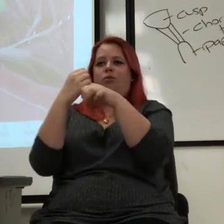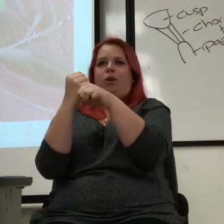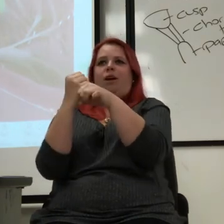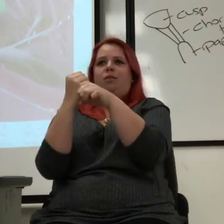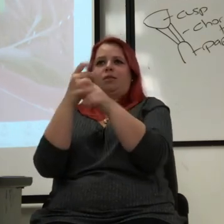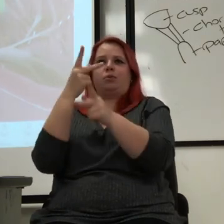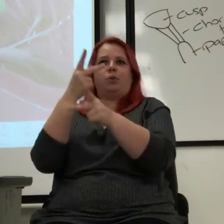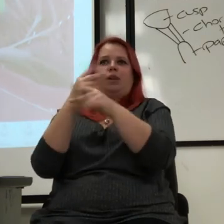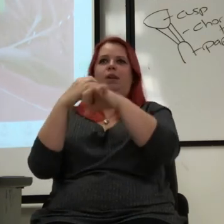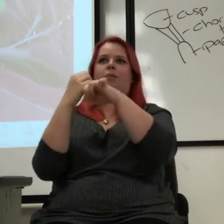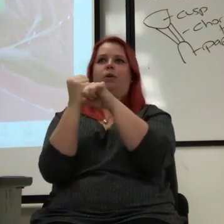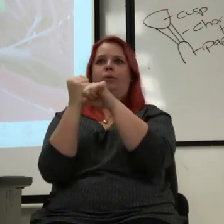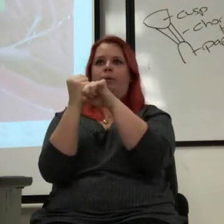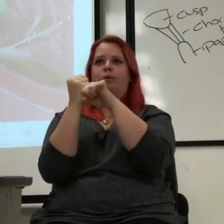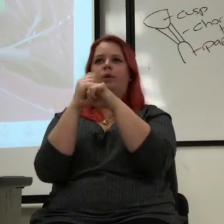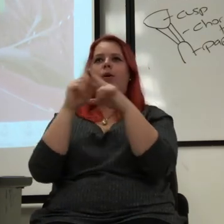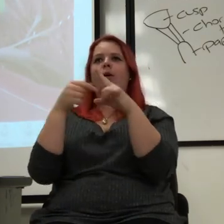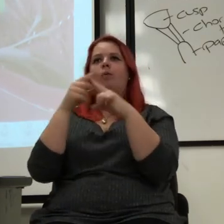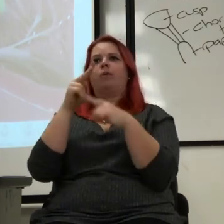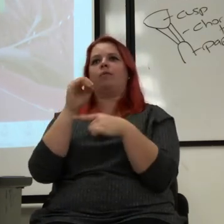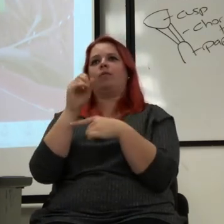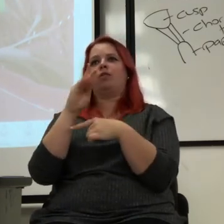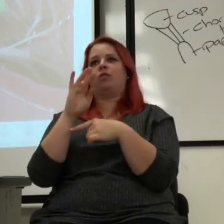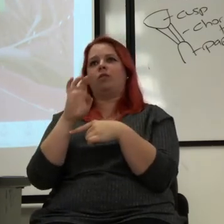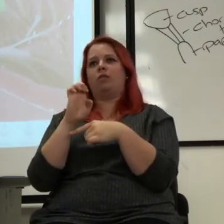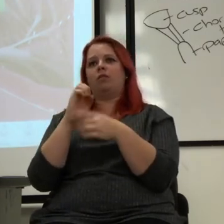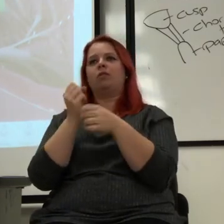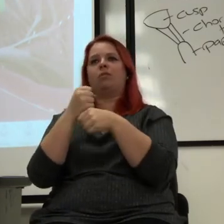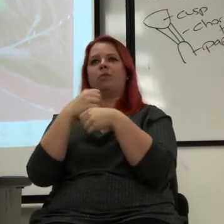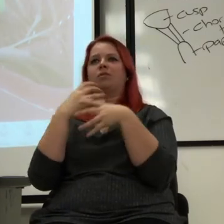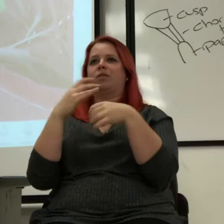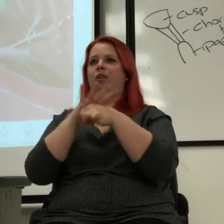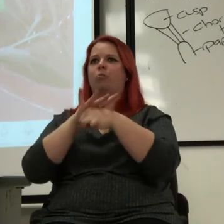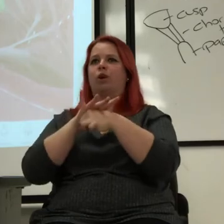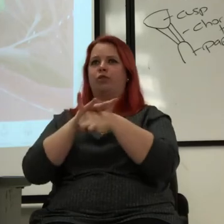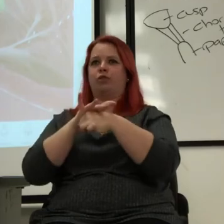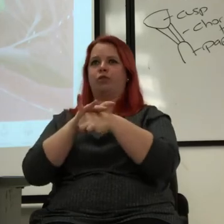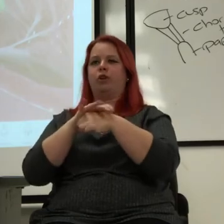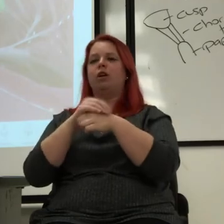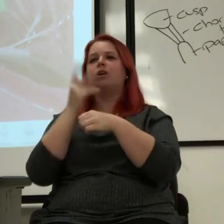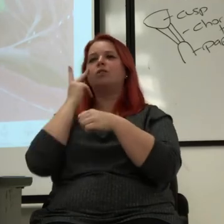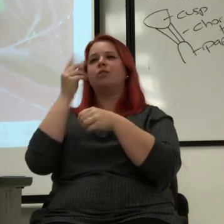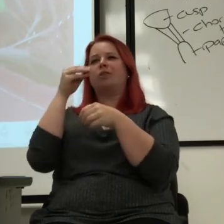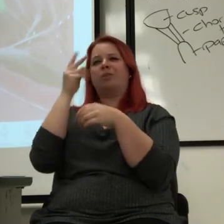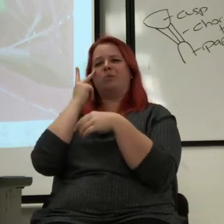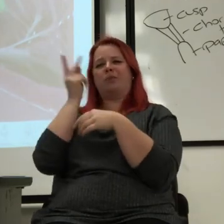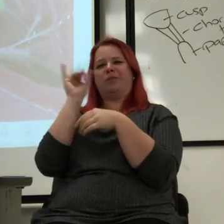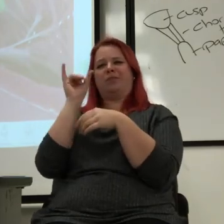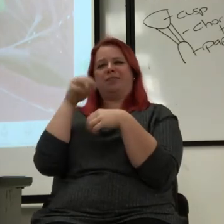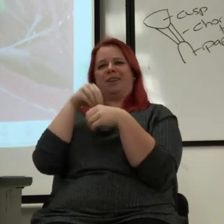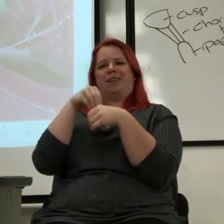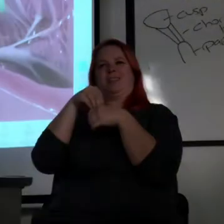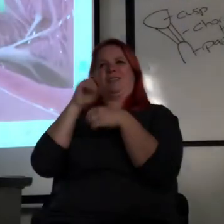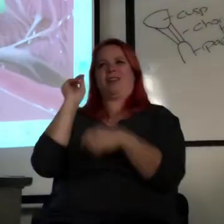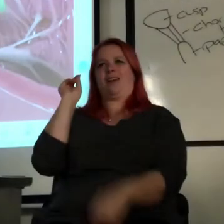closed while the ventricle generates a lot of pressure. Now look at the internal appearance of